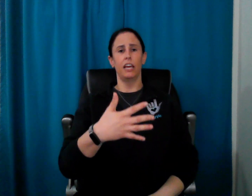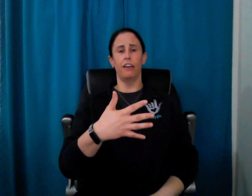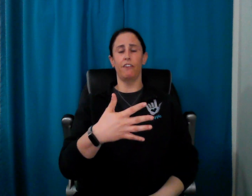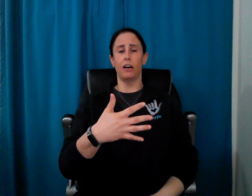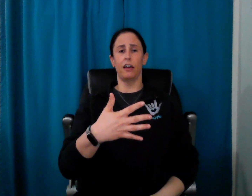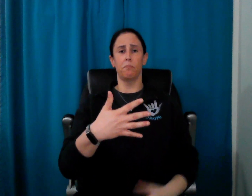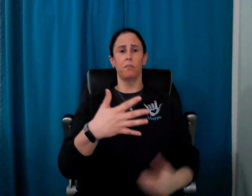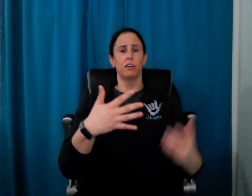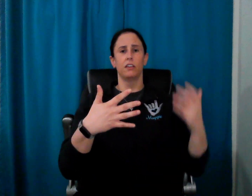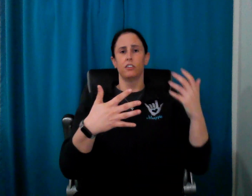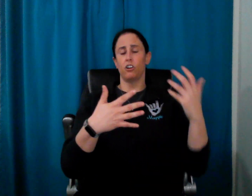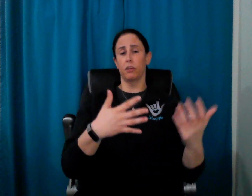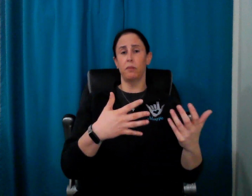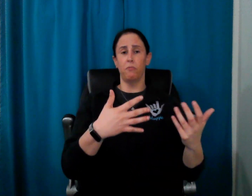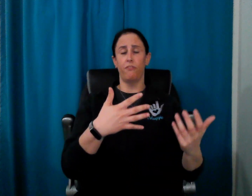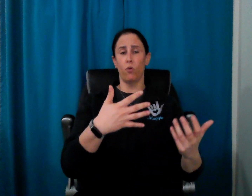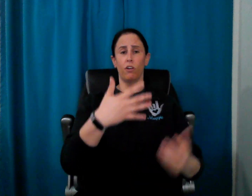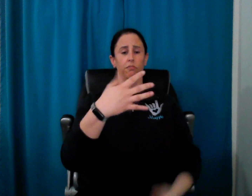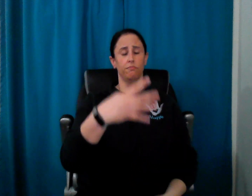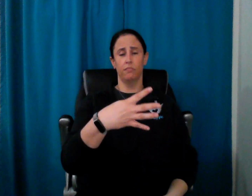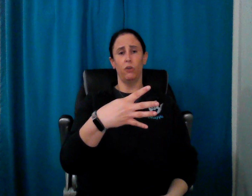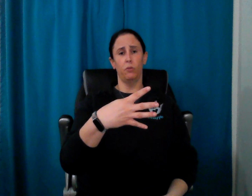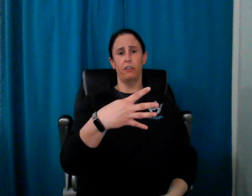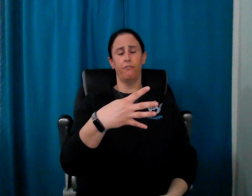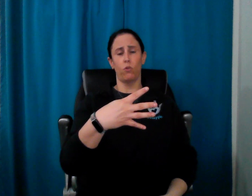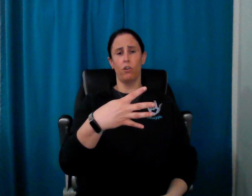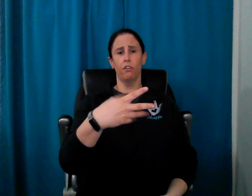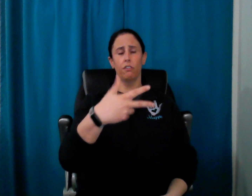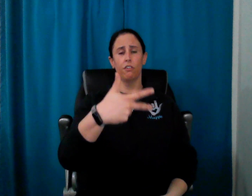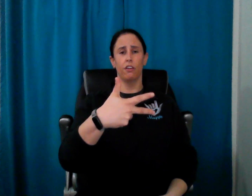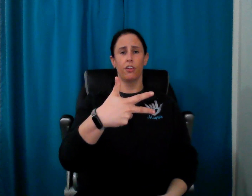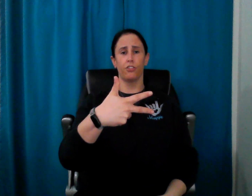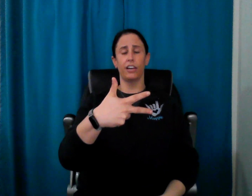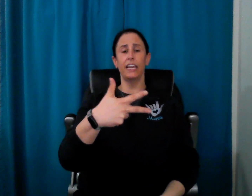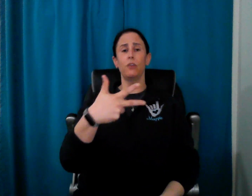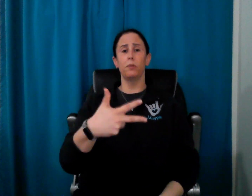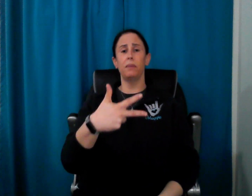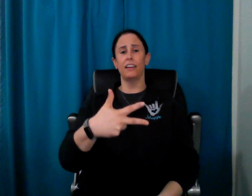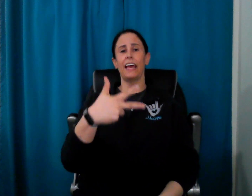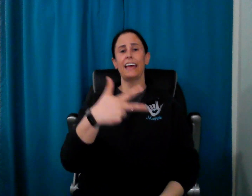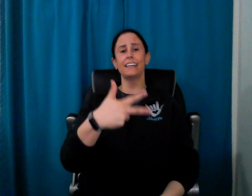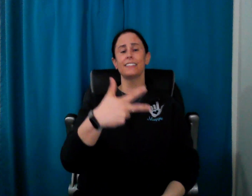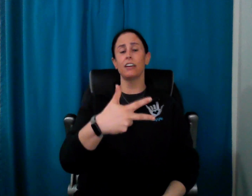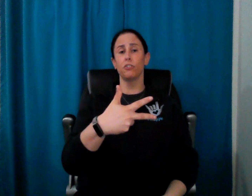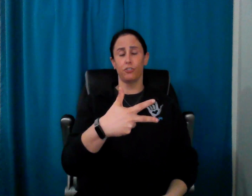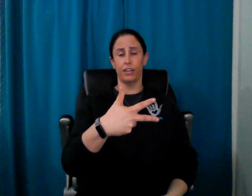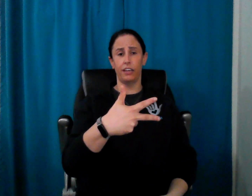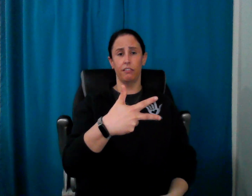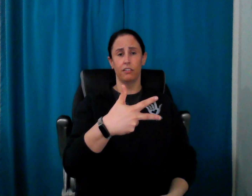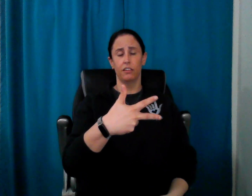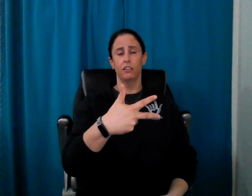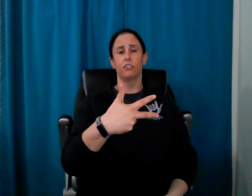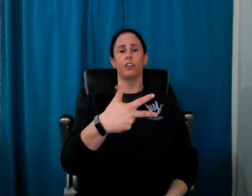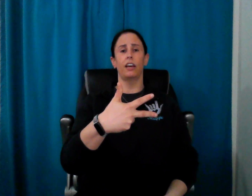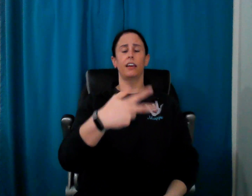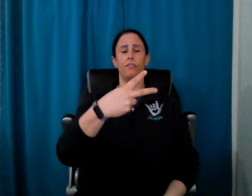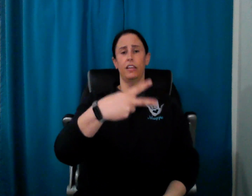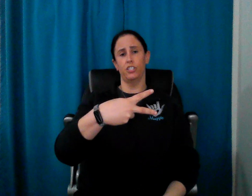If I'm talking about 4, it would be a 4. 3, it would be an ASL 3. Okay, and then